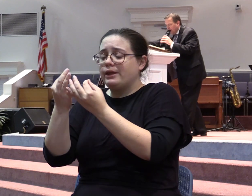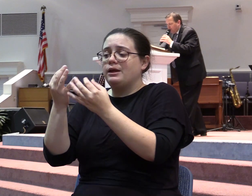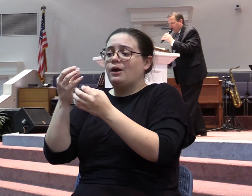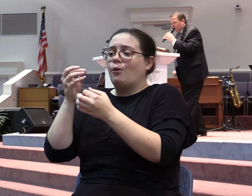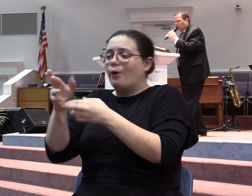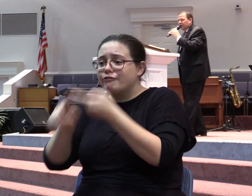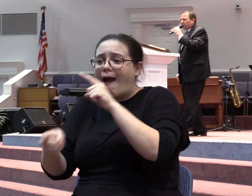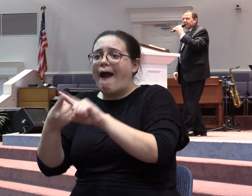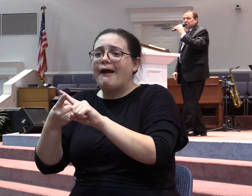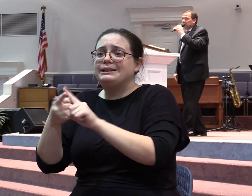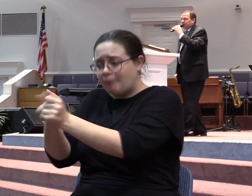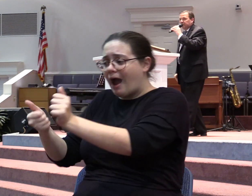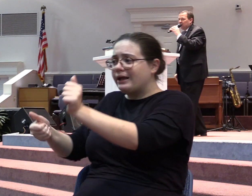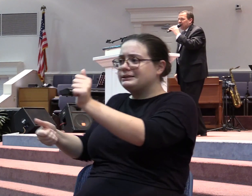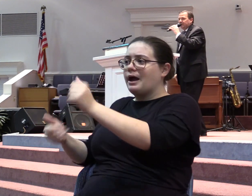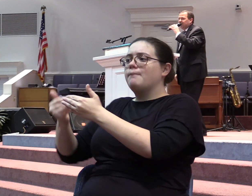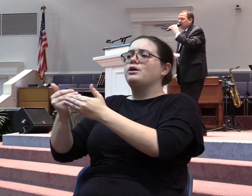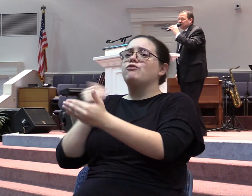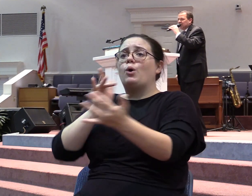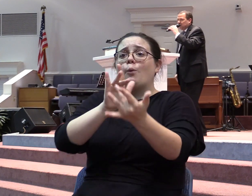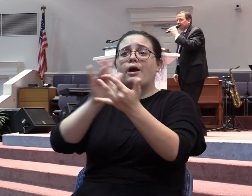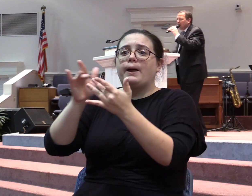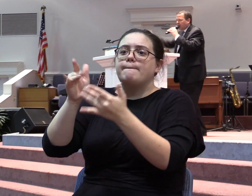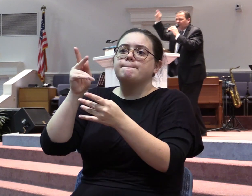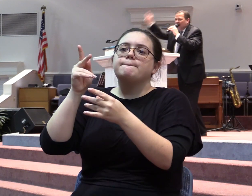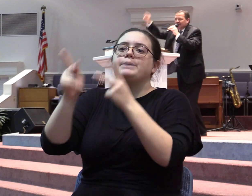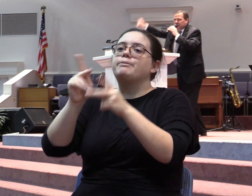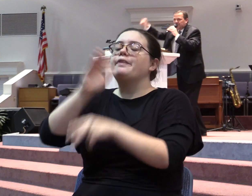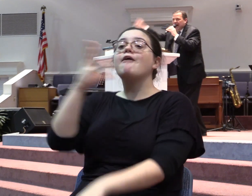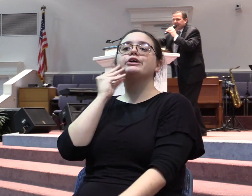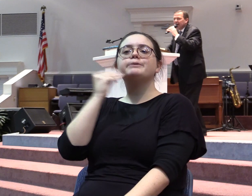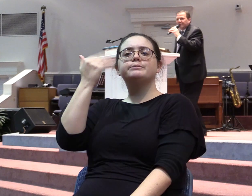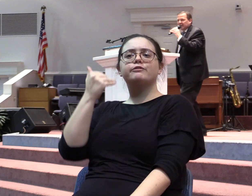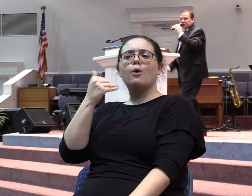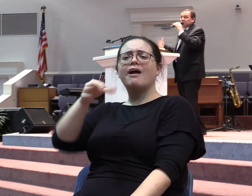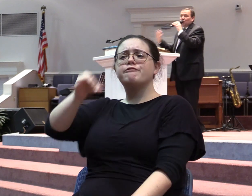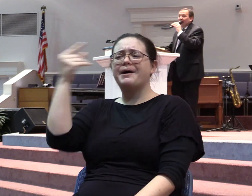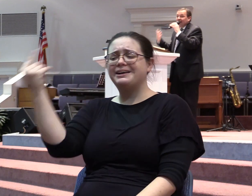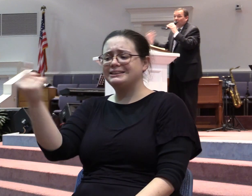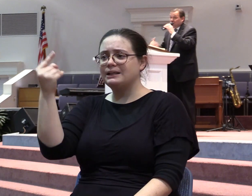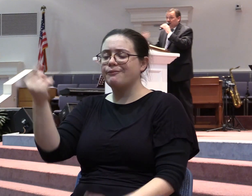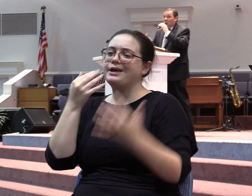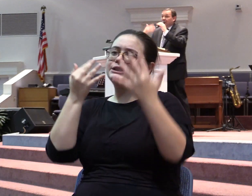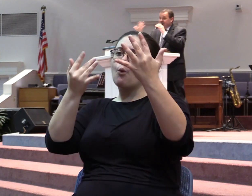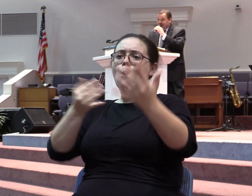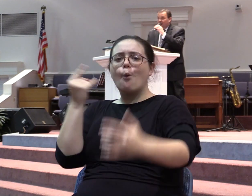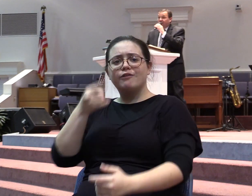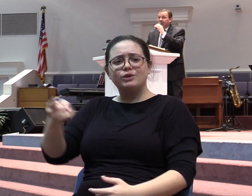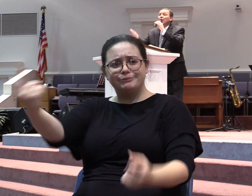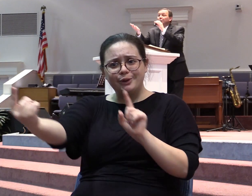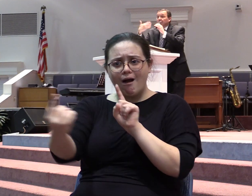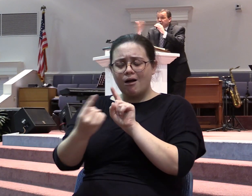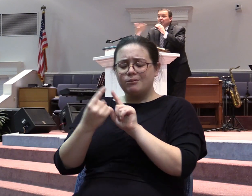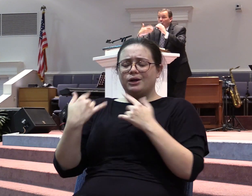backslider. Before we reach new people, let me first this week go find somebody that's just waiting on someone to tell